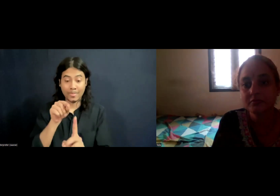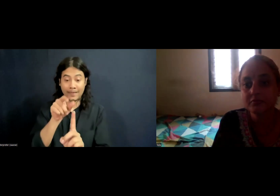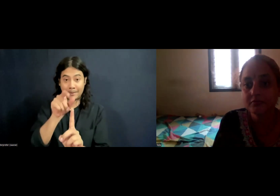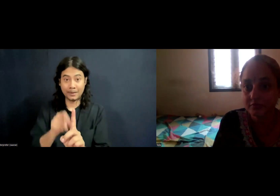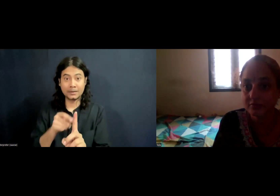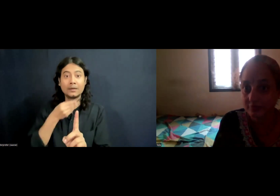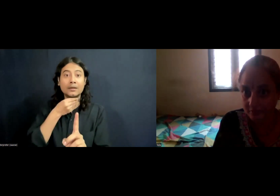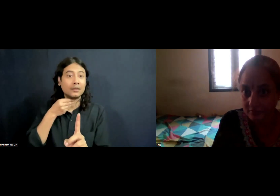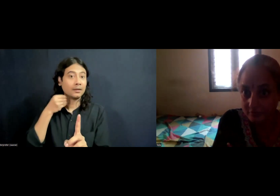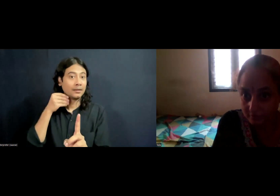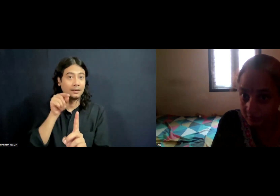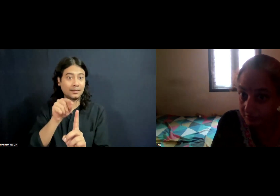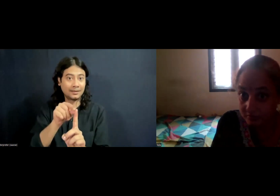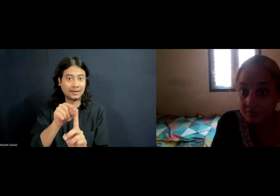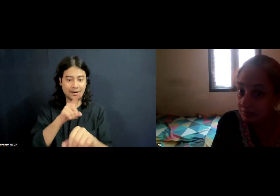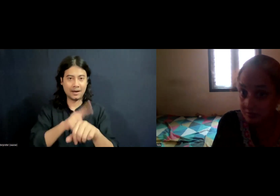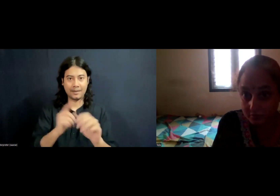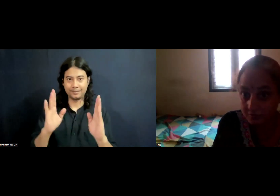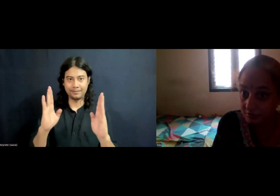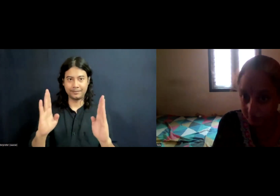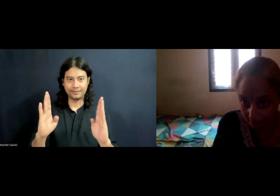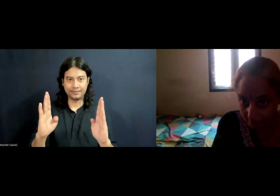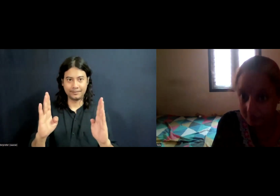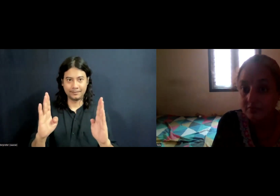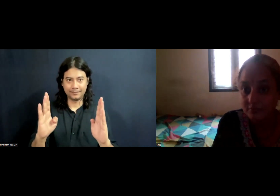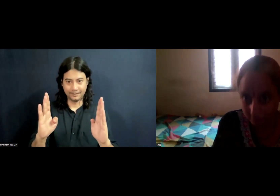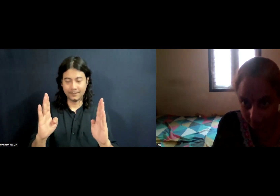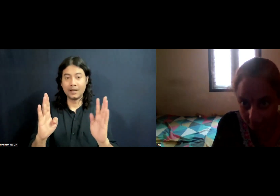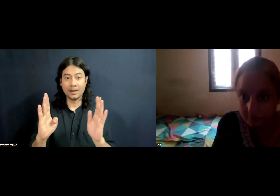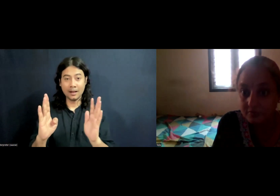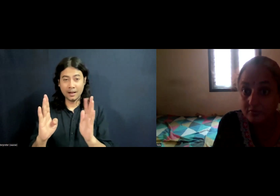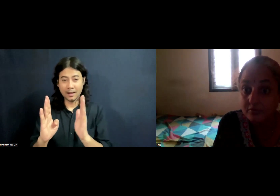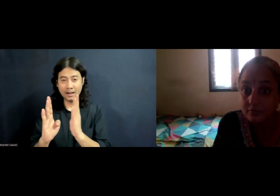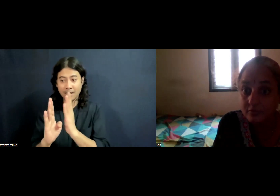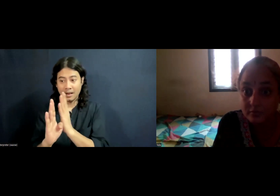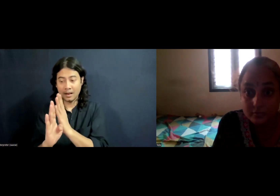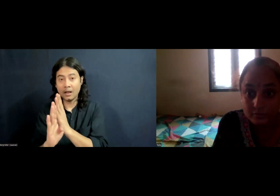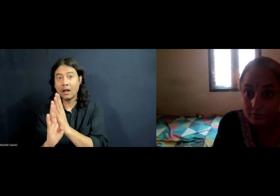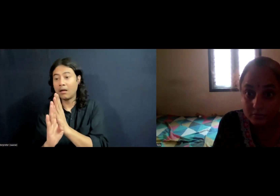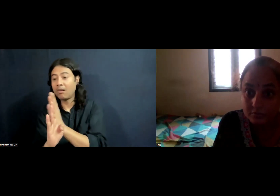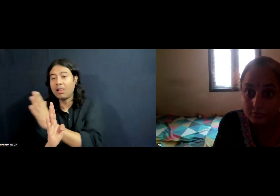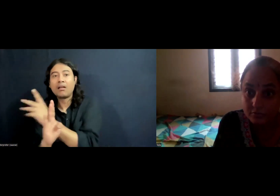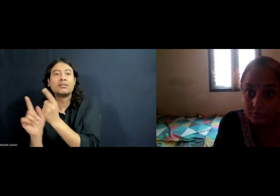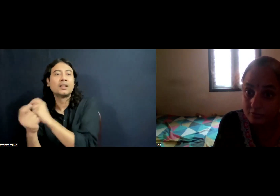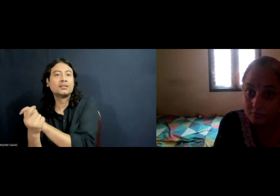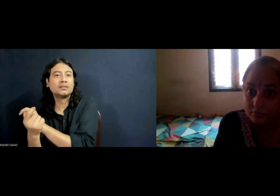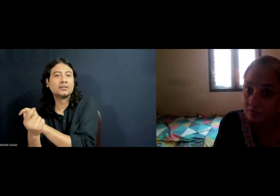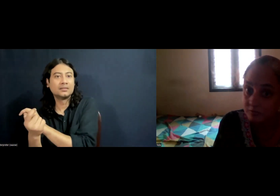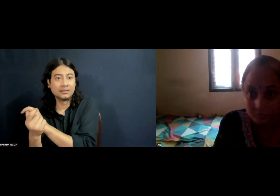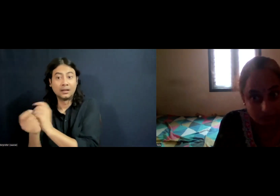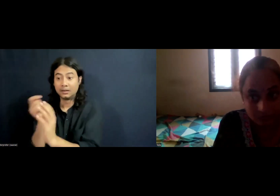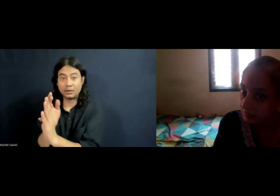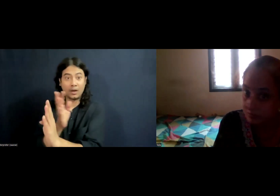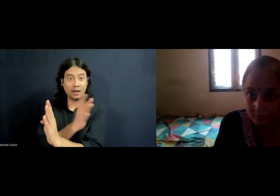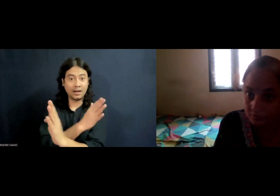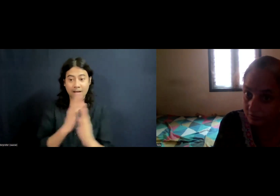done when he was Krishna conscious, he will get a benefit of it. But again, he has to come back to this material world and suffer. That definitely